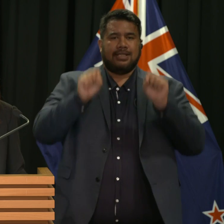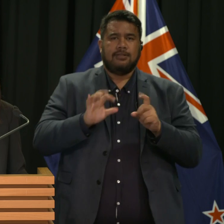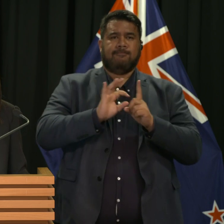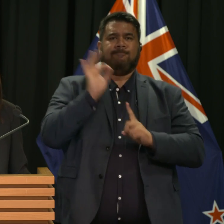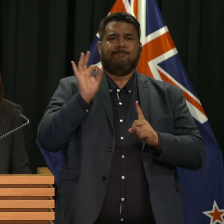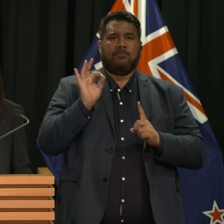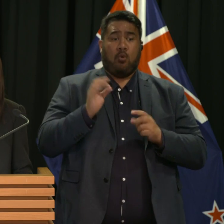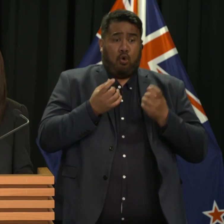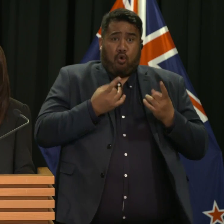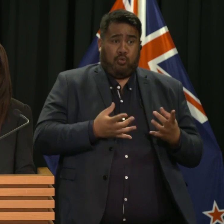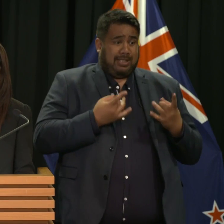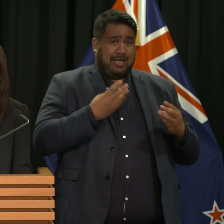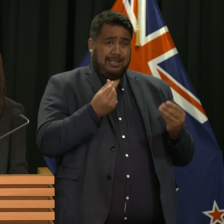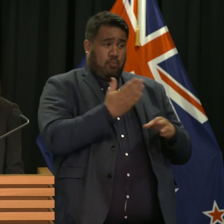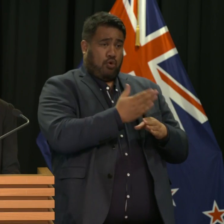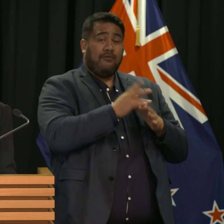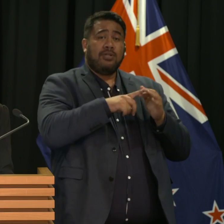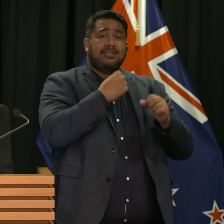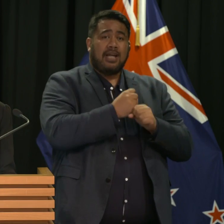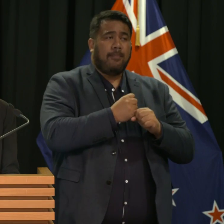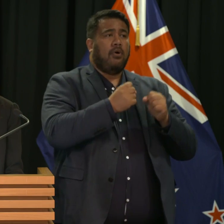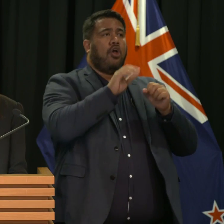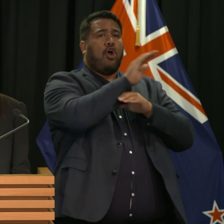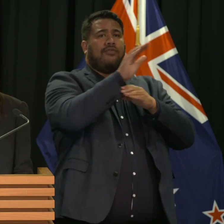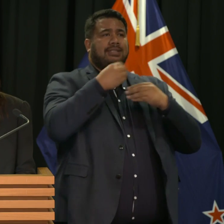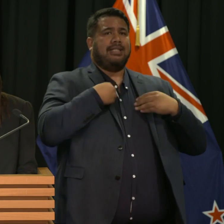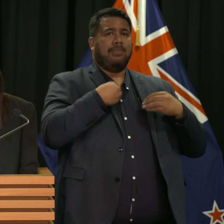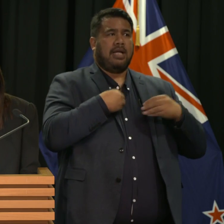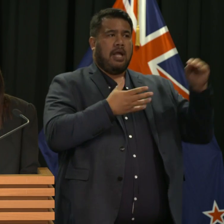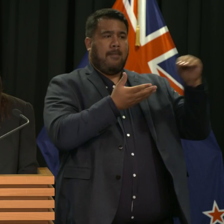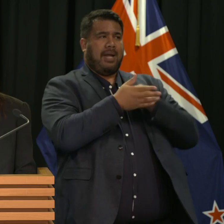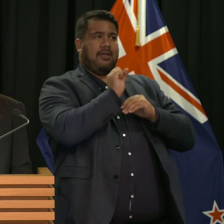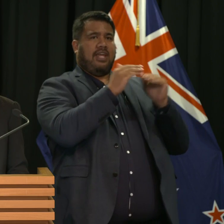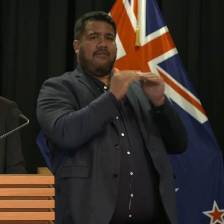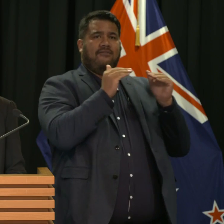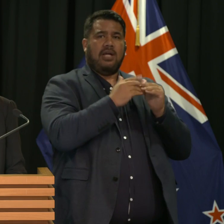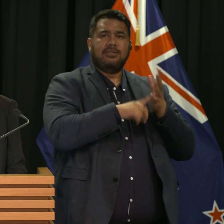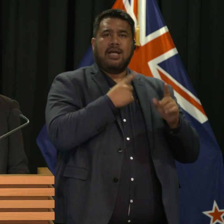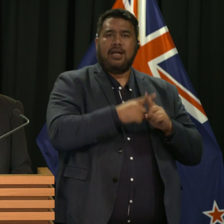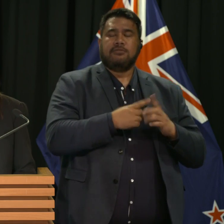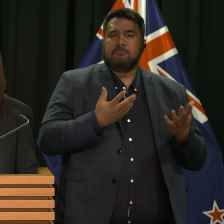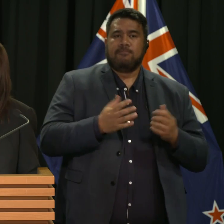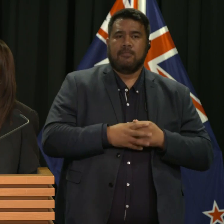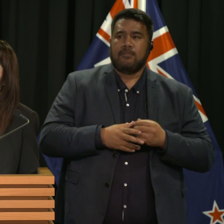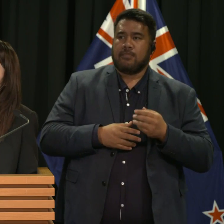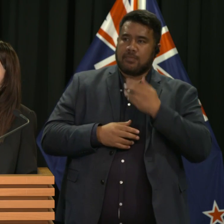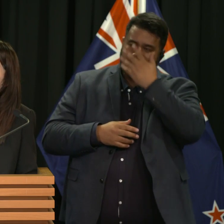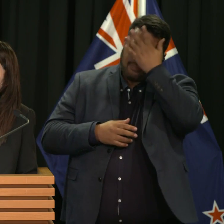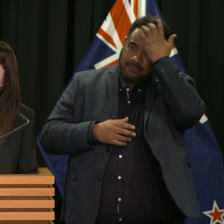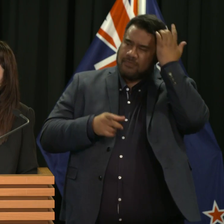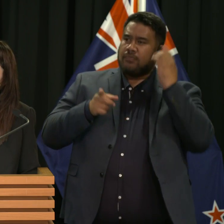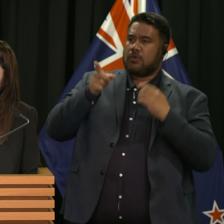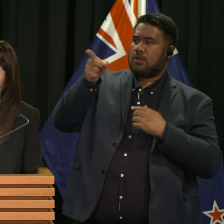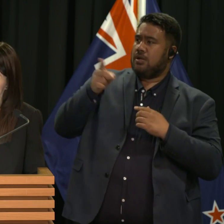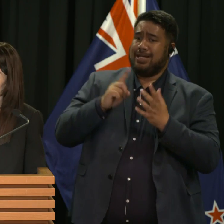already pursuing, particularly around multinationals and them paying their fair share of tax. What was the point of the